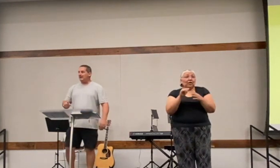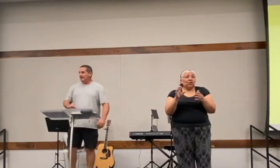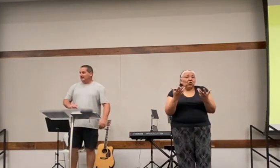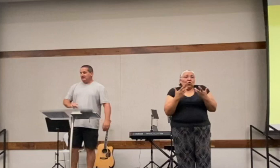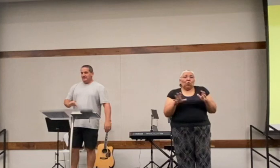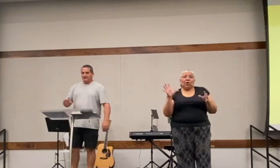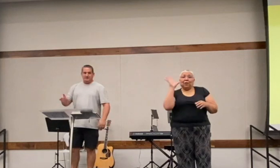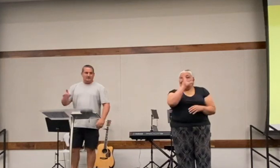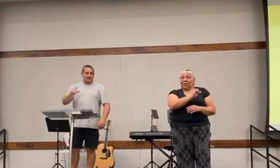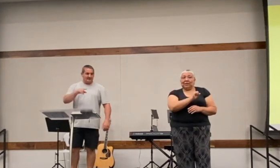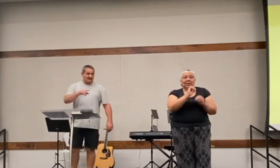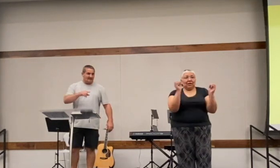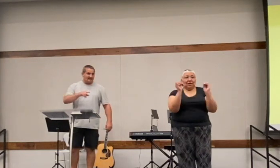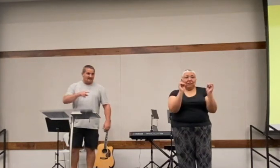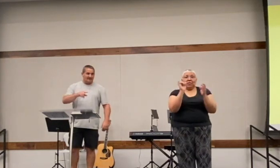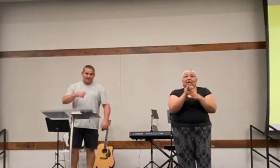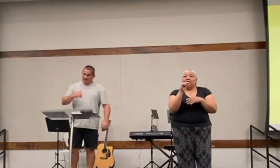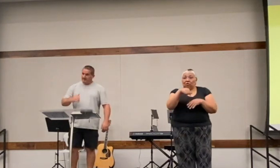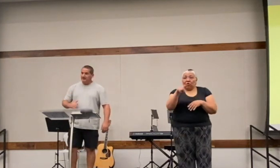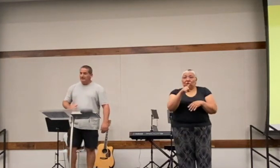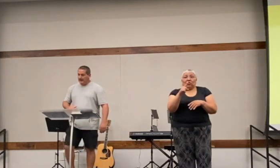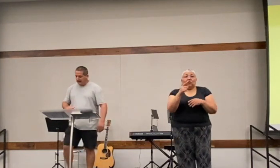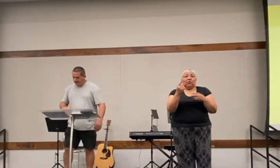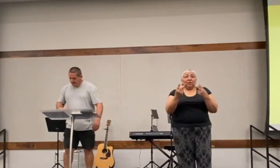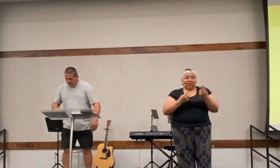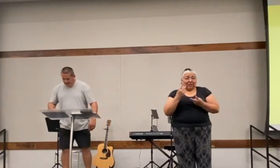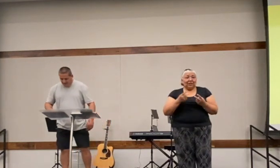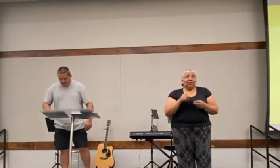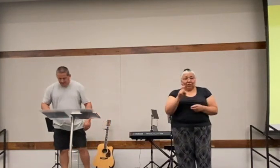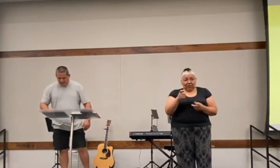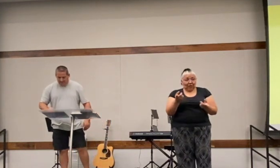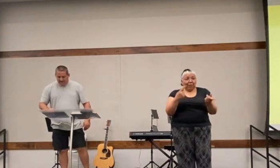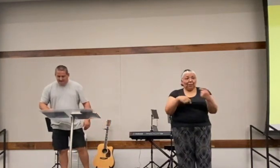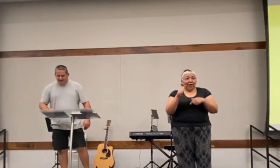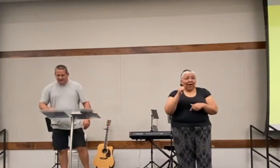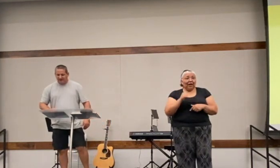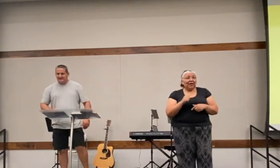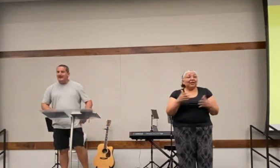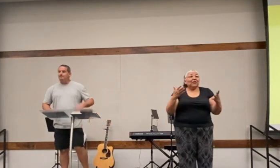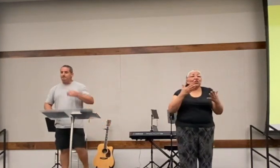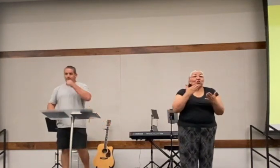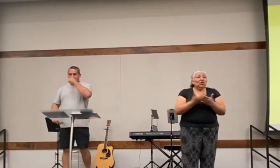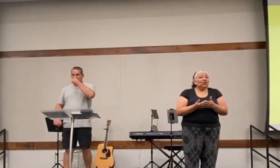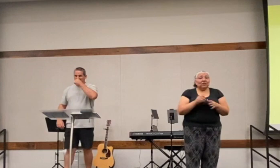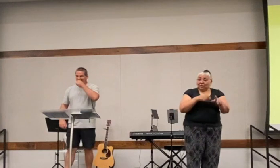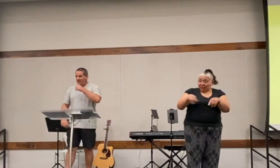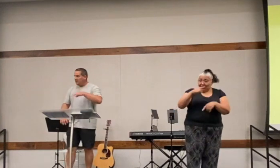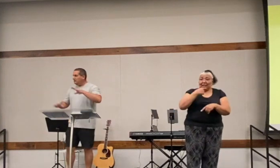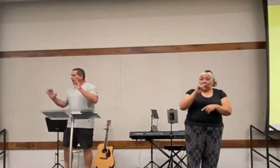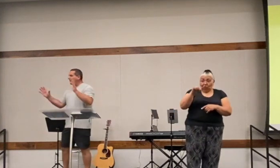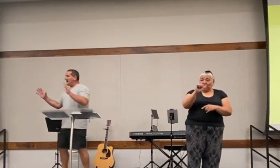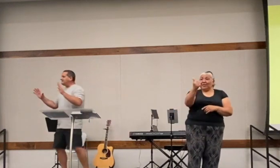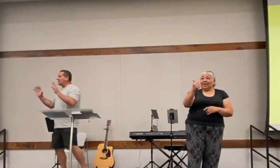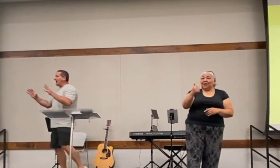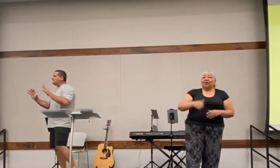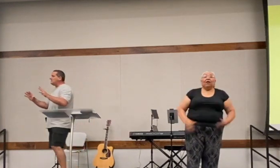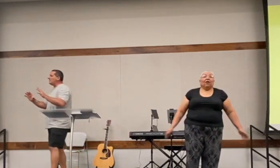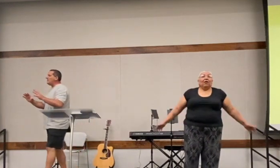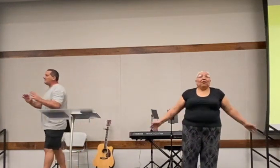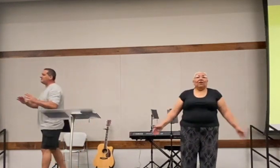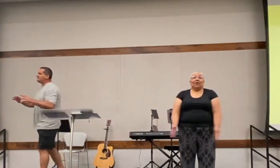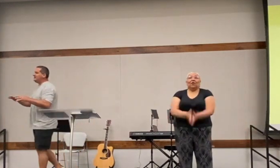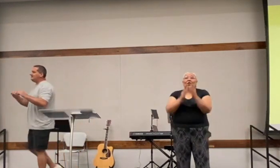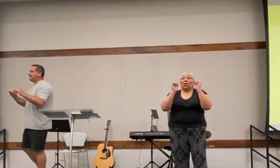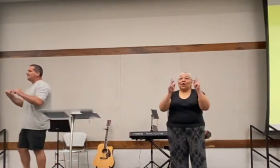miss out. So those of you who are visiting, you better come back. It's going to be good. Say, there's only 10. There's only 10. All right, so how many